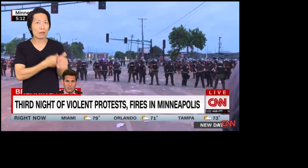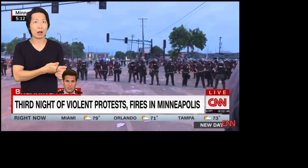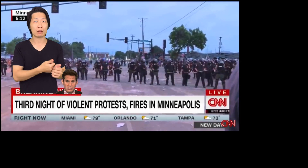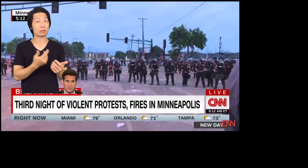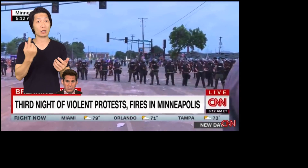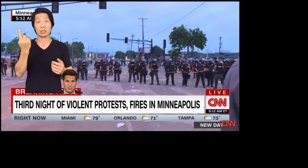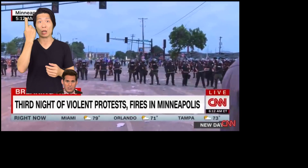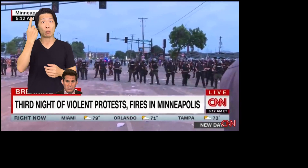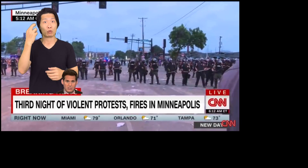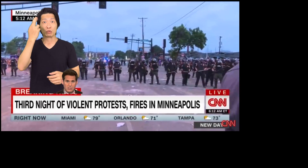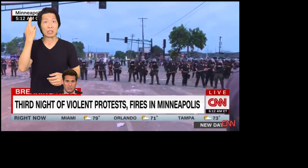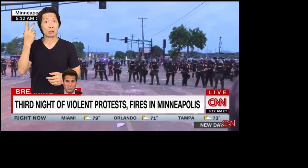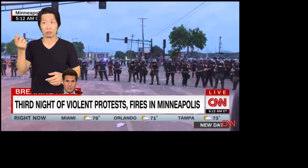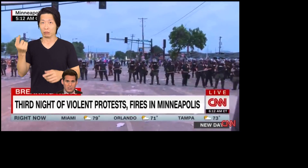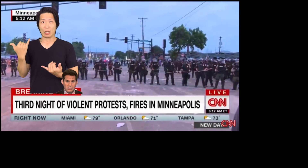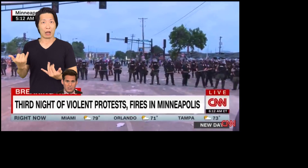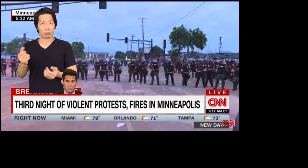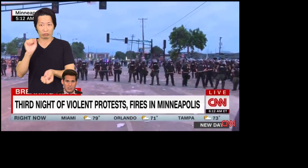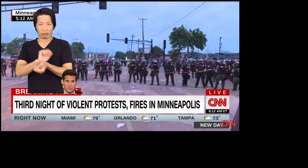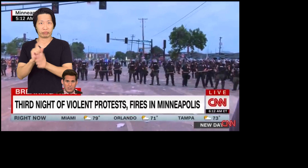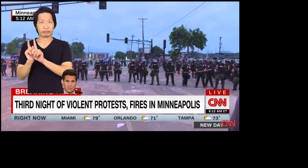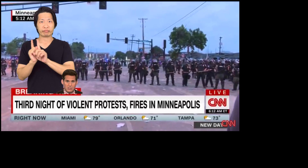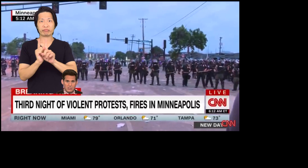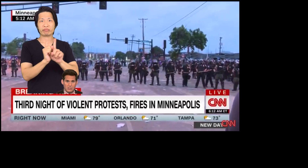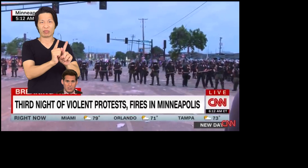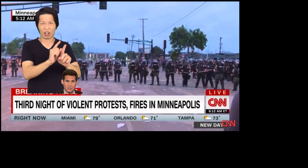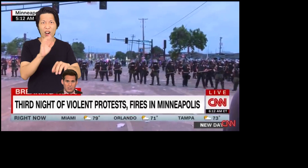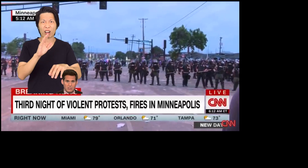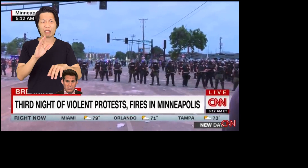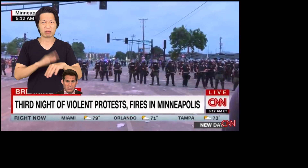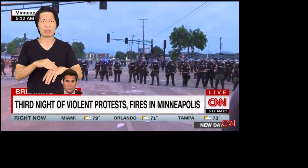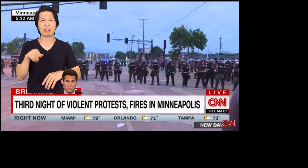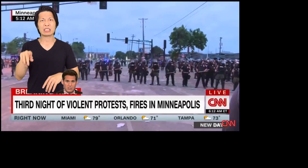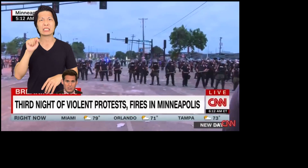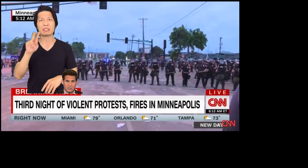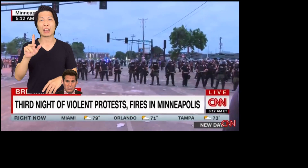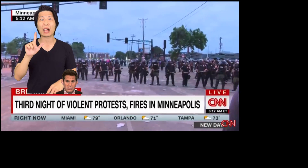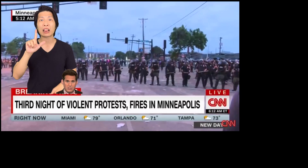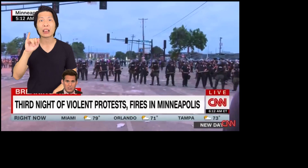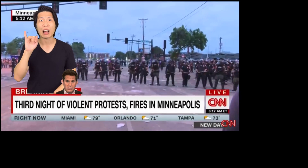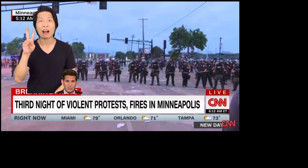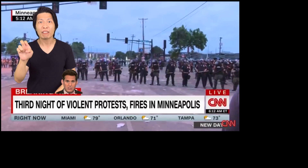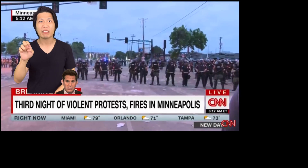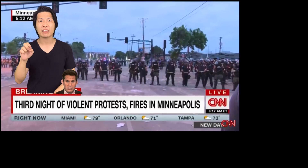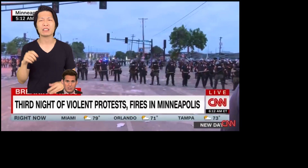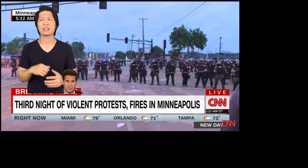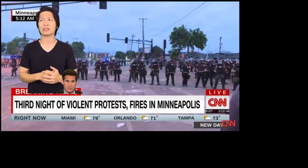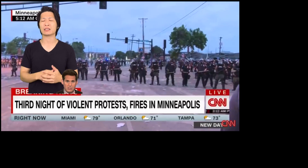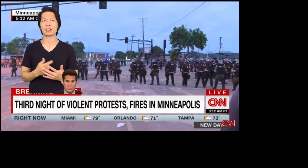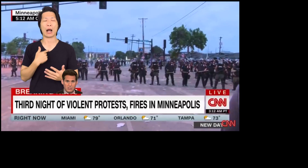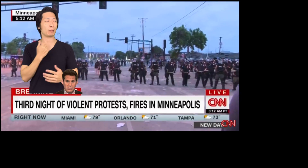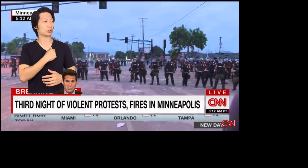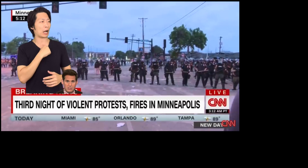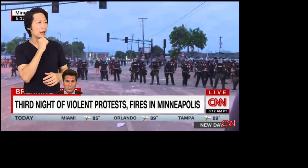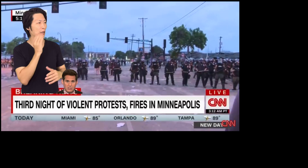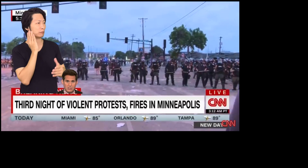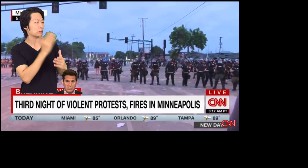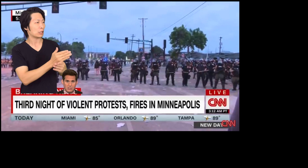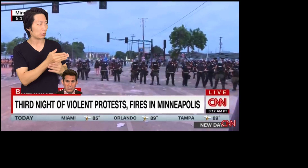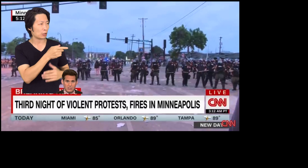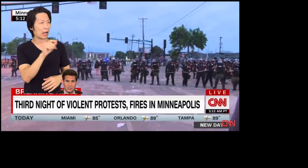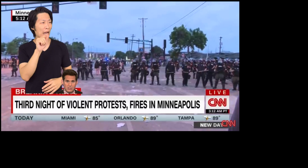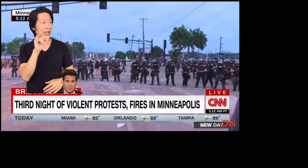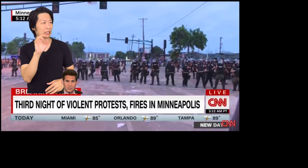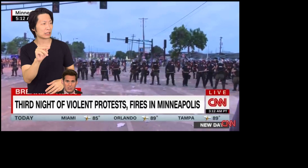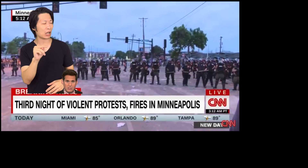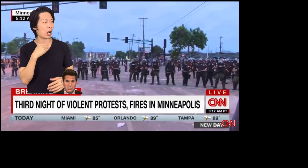taken in to police custody live on television. I'm sorry, I did not mean to interrupt you,